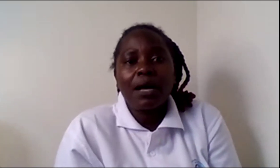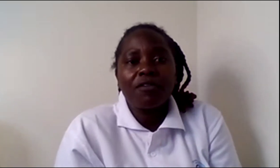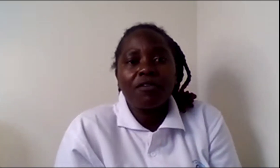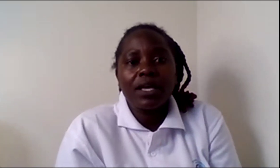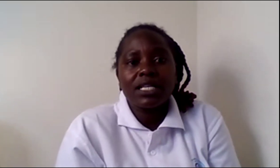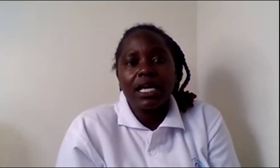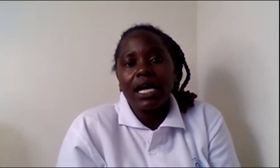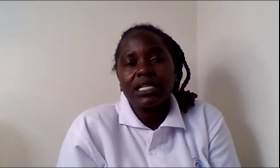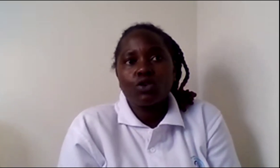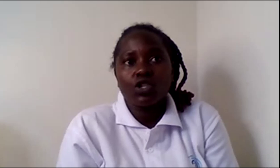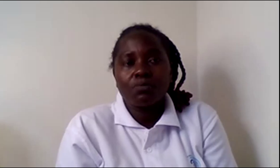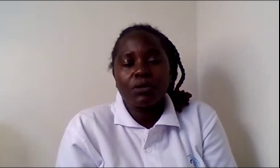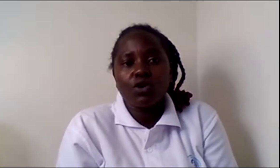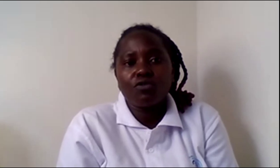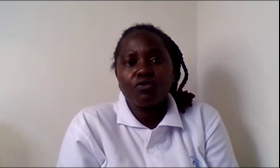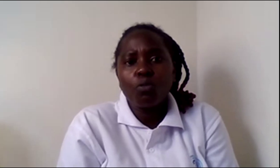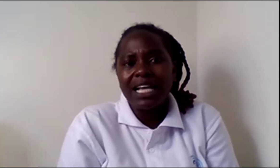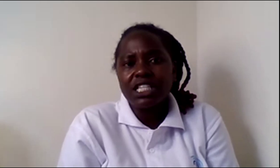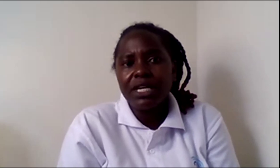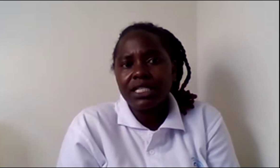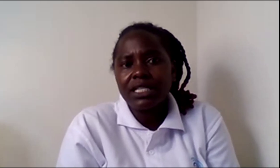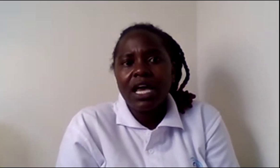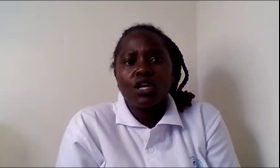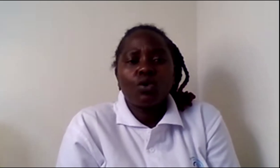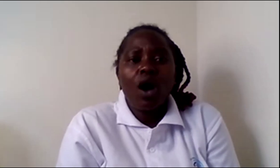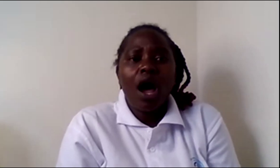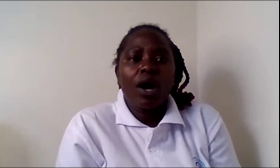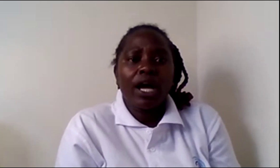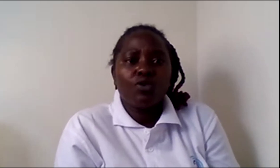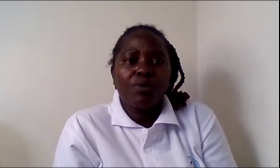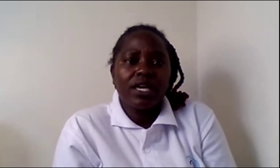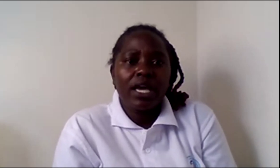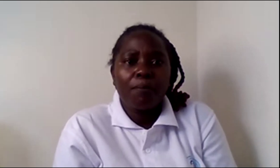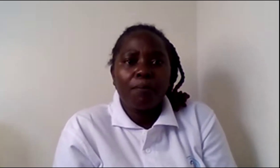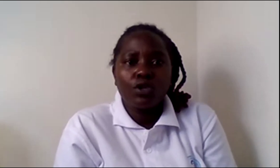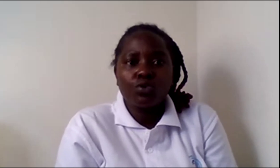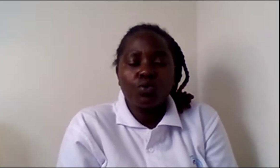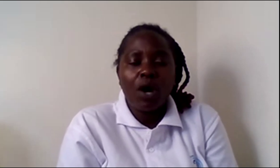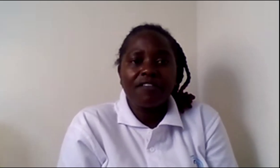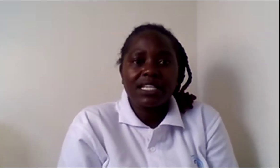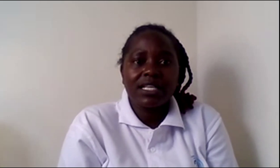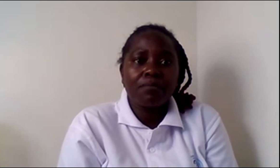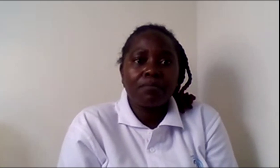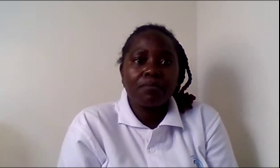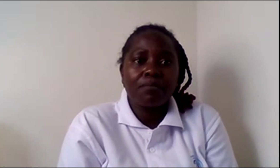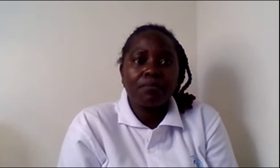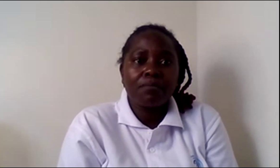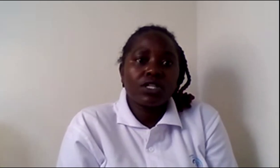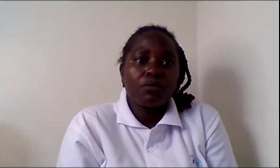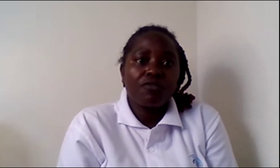of them say cancer is caused because of too much meat. So how can you be able to advise them? So if it's possible for